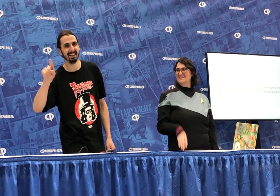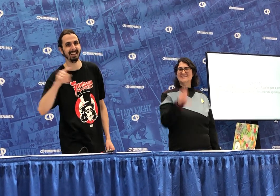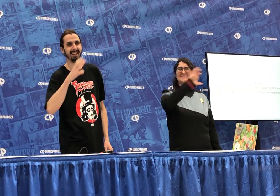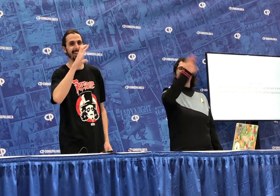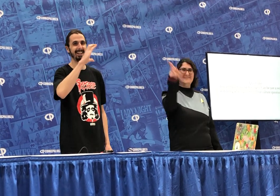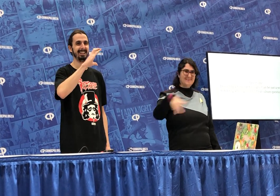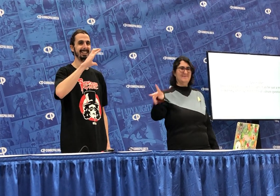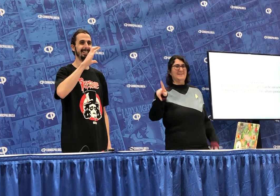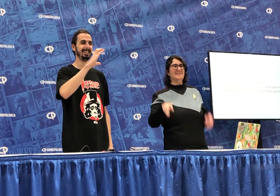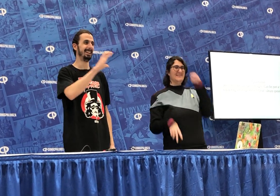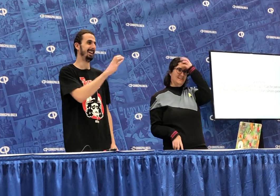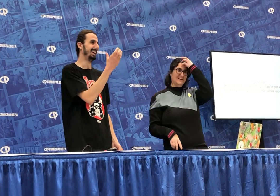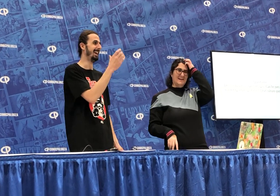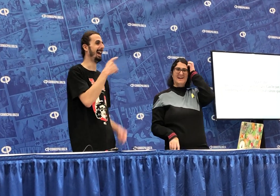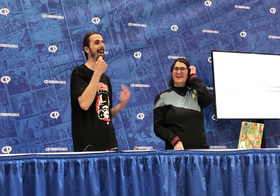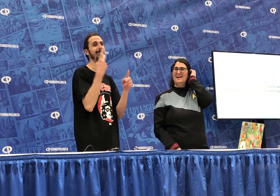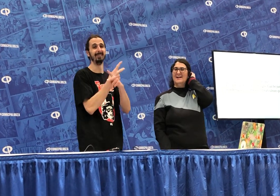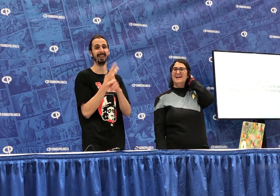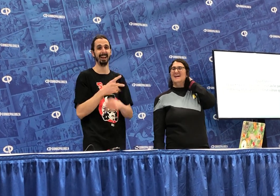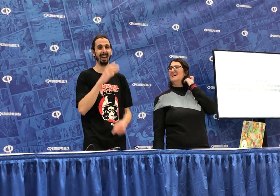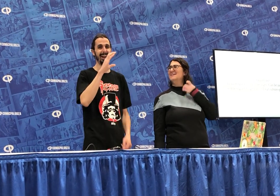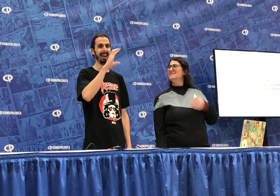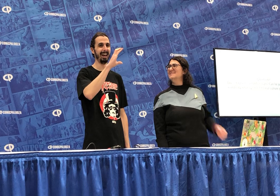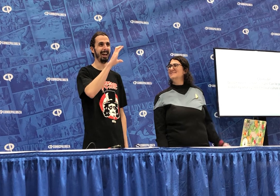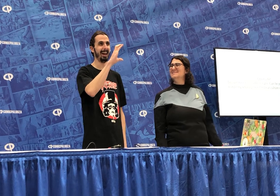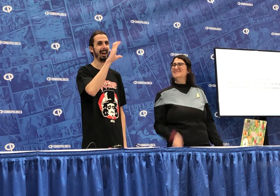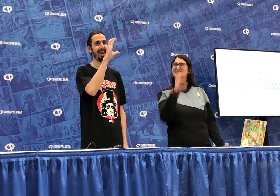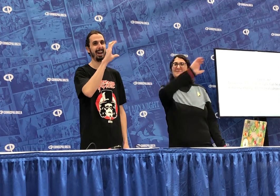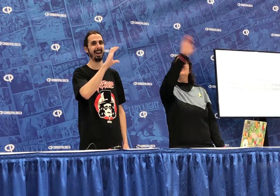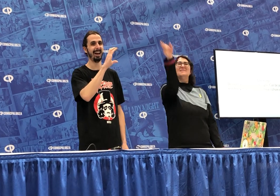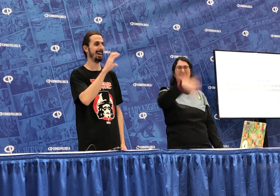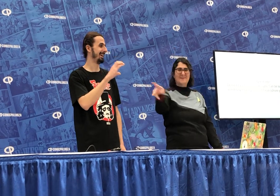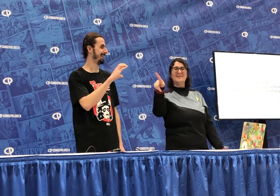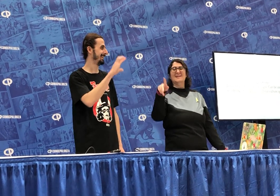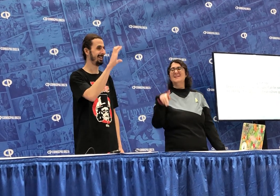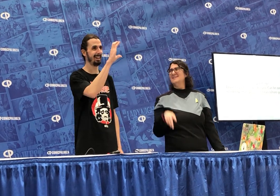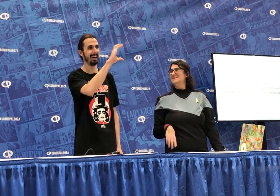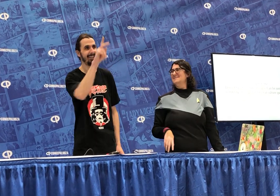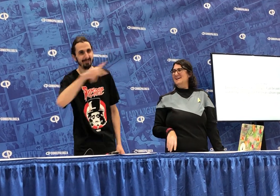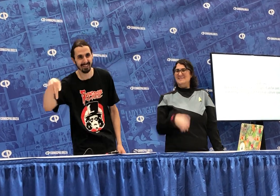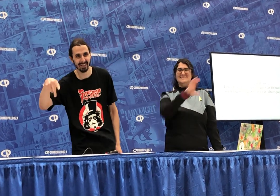know, yeah. CPZ, C, I don't know, or CZ or CP but in the shape of a Z.